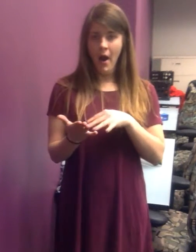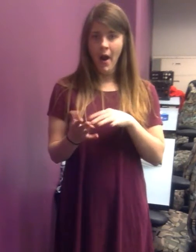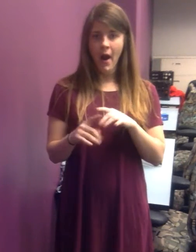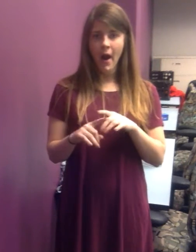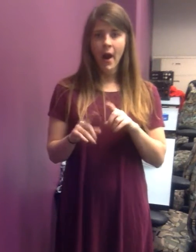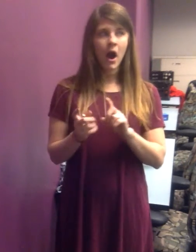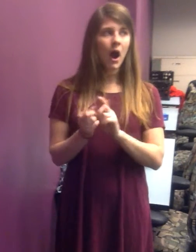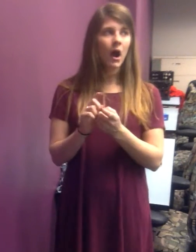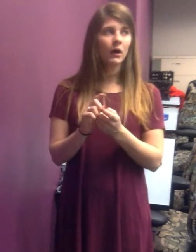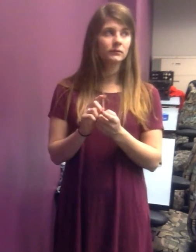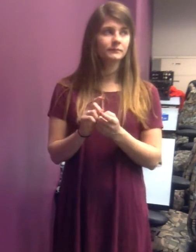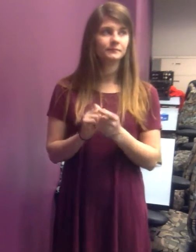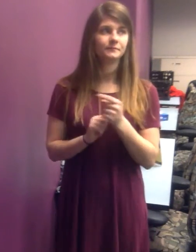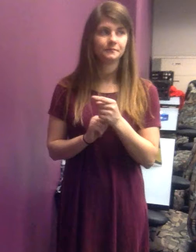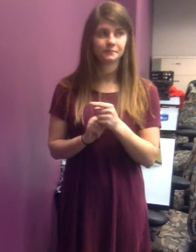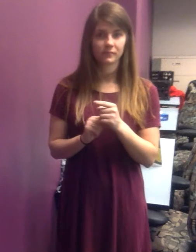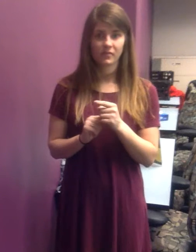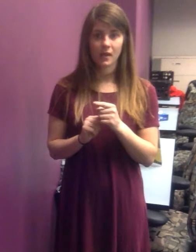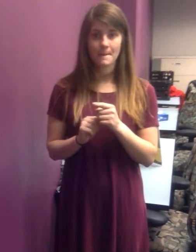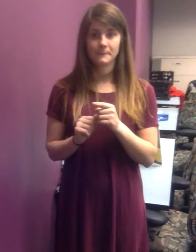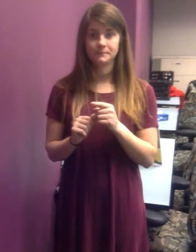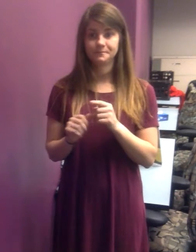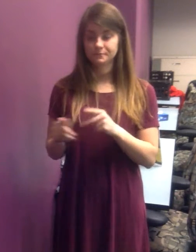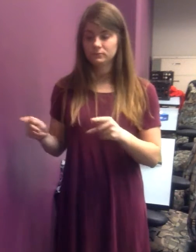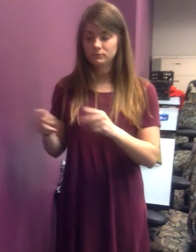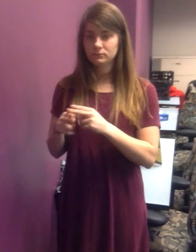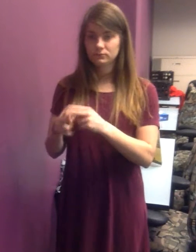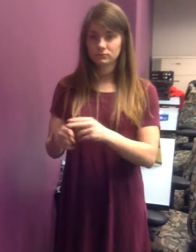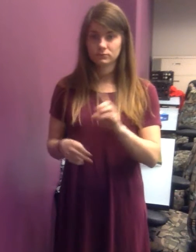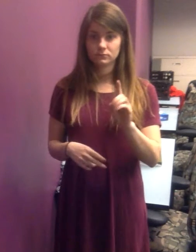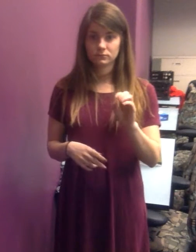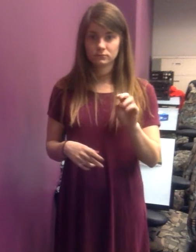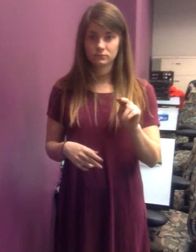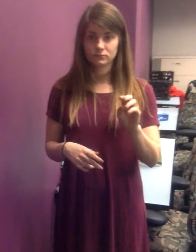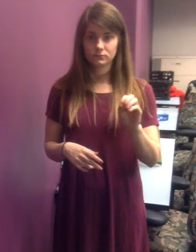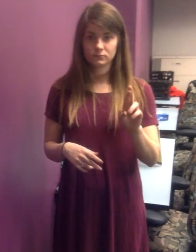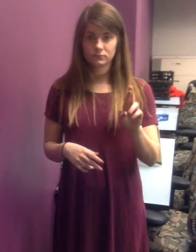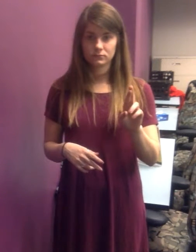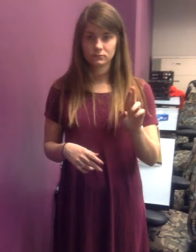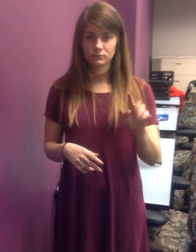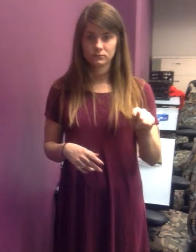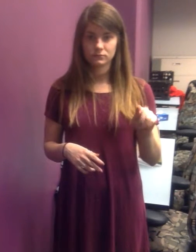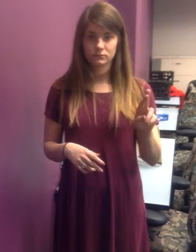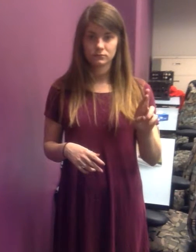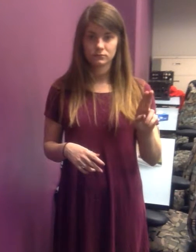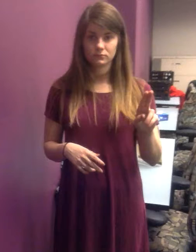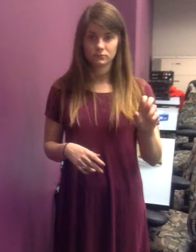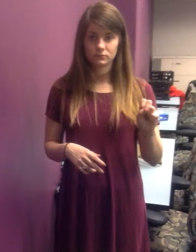think, is a C4 or a C3 that's given to us, absolutely. We discovered that nearly half of Americans for